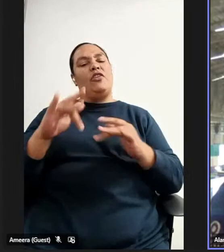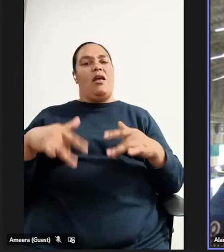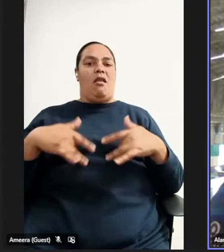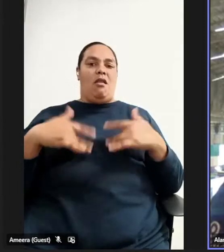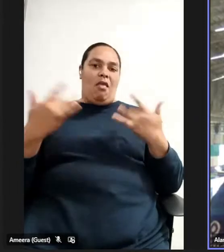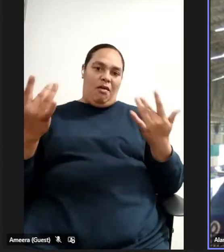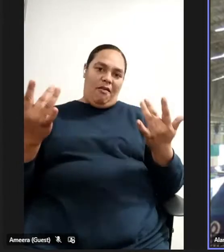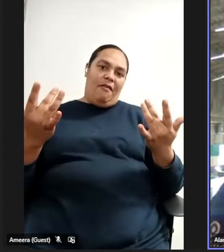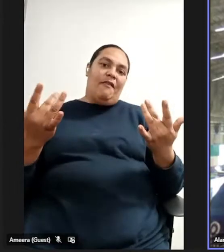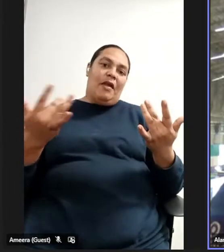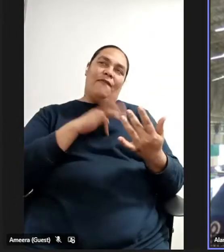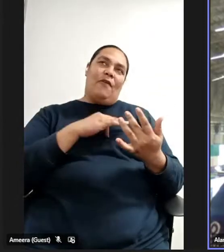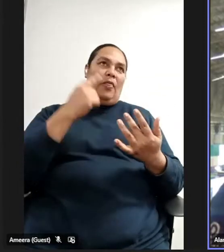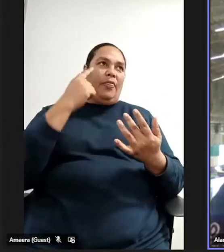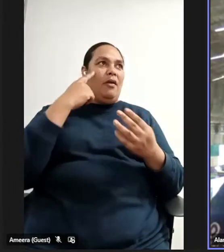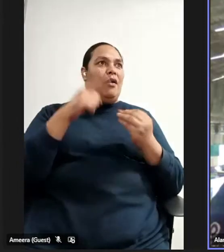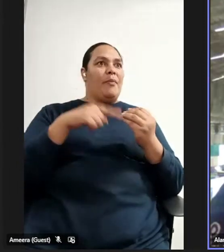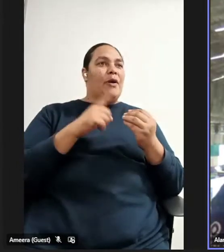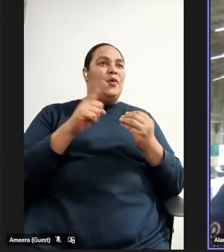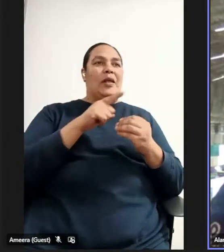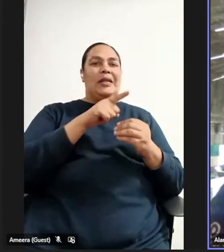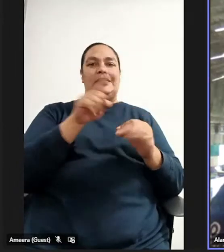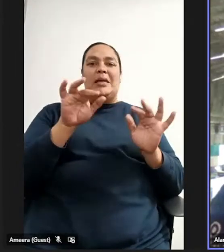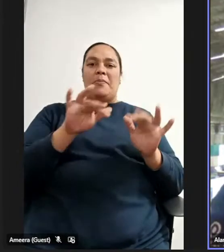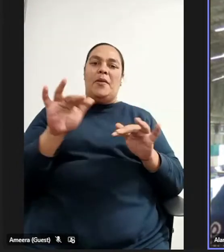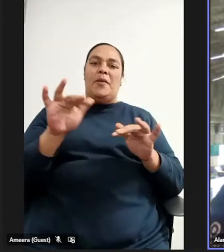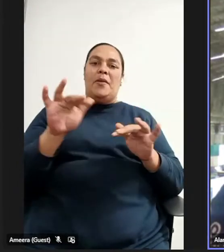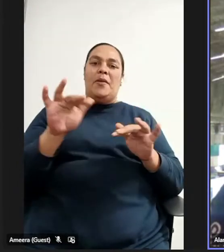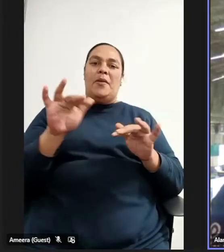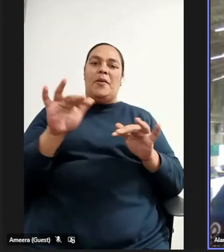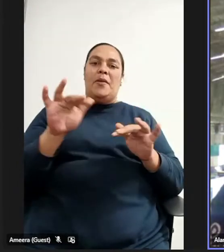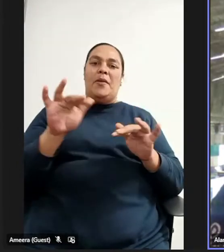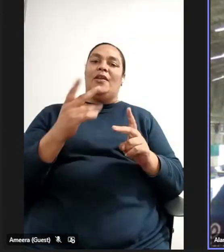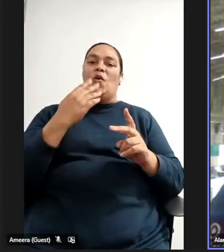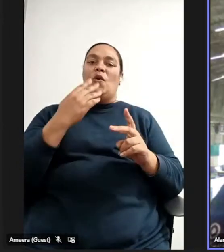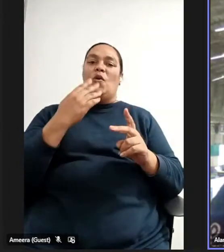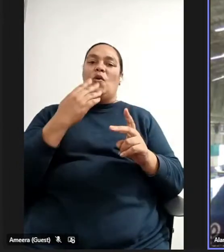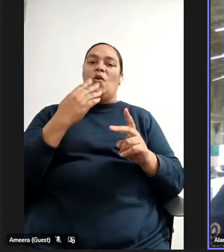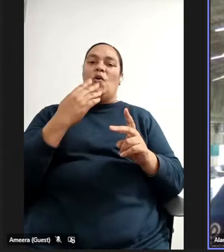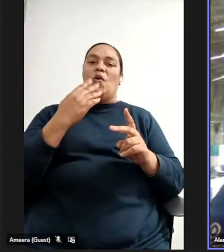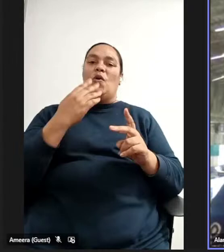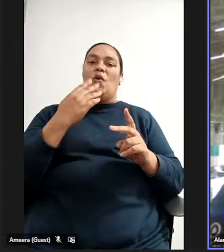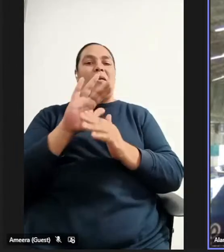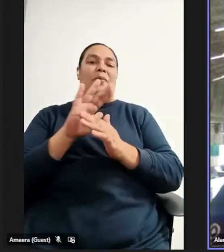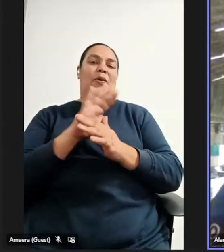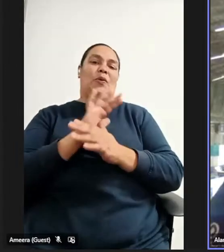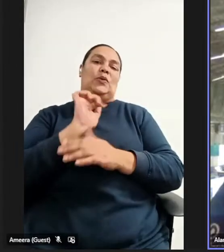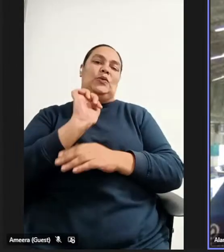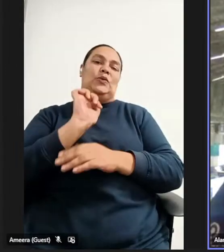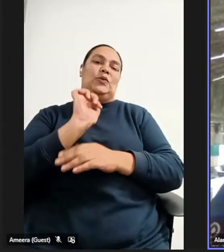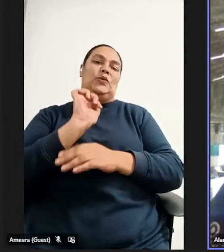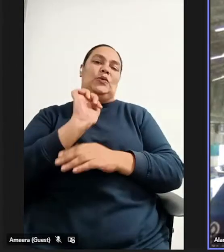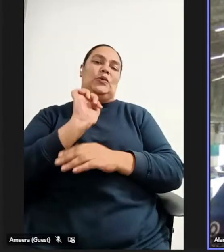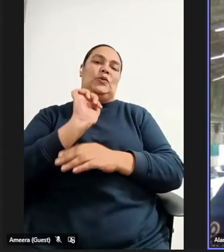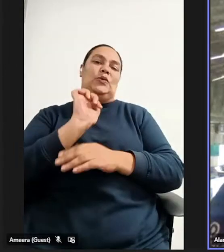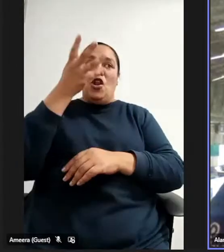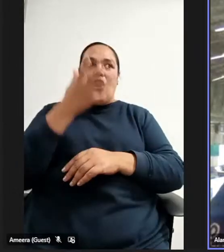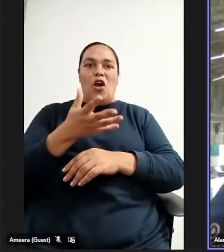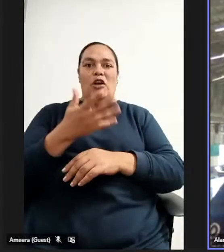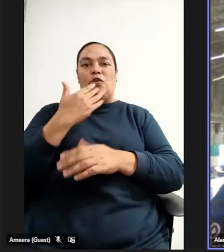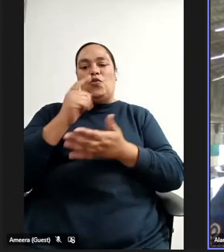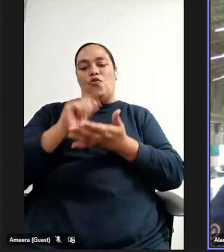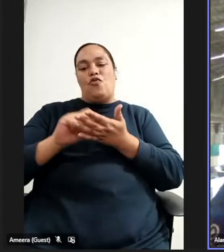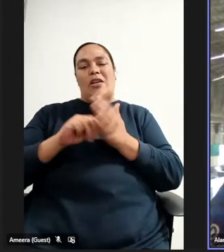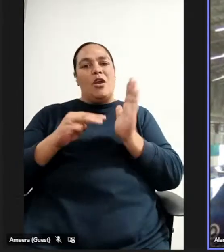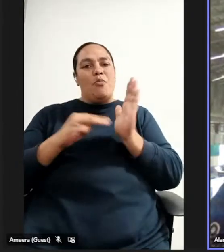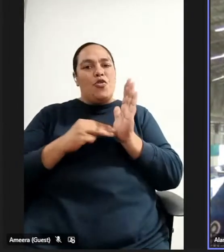think of those citizens who, again, are being impacted because they've got learners in writing matric or just at school, not